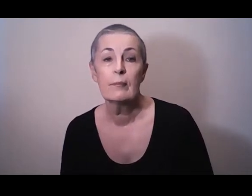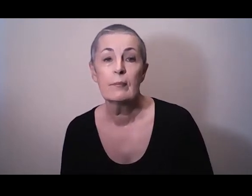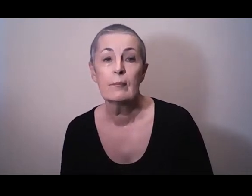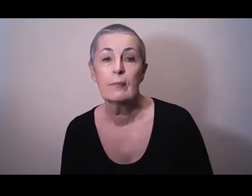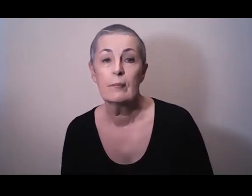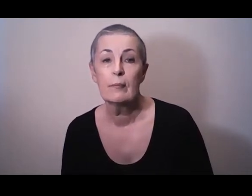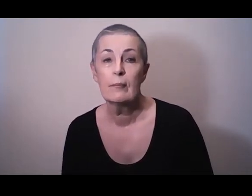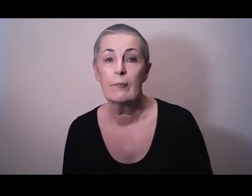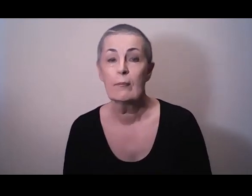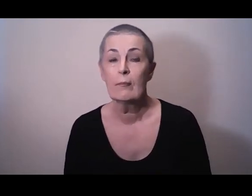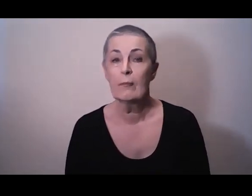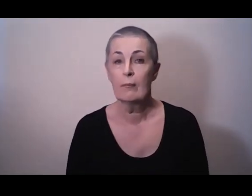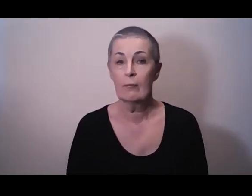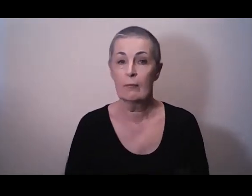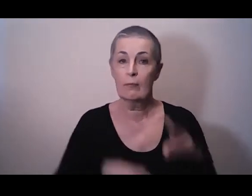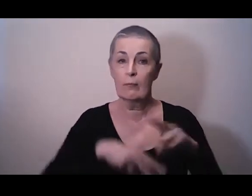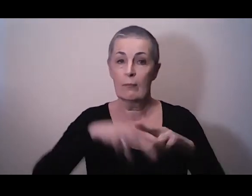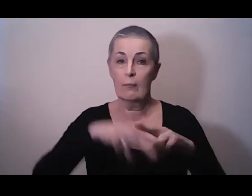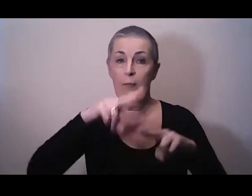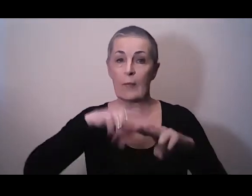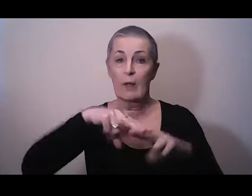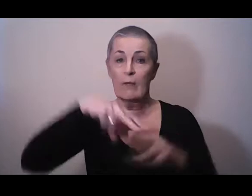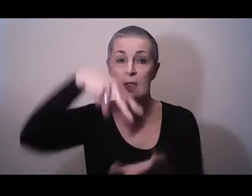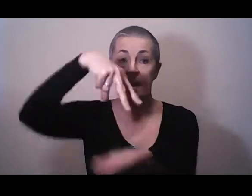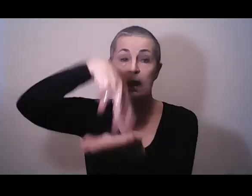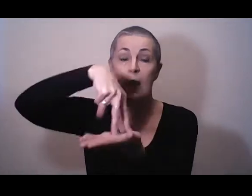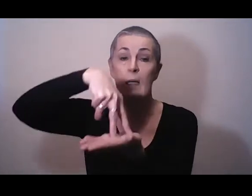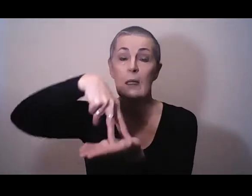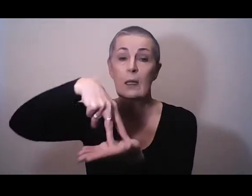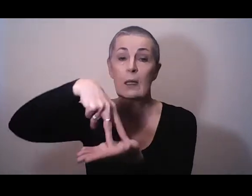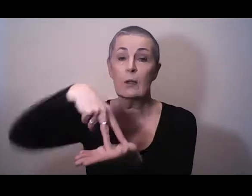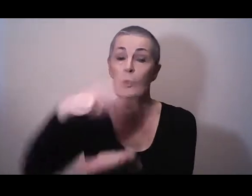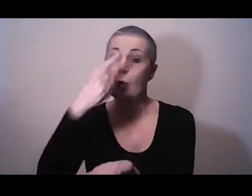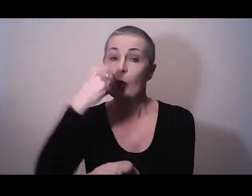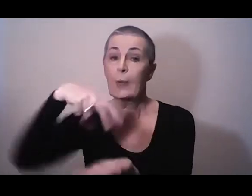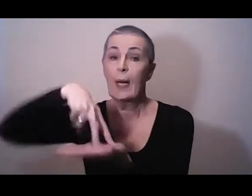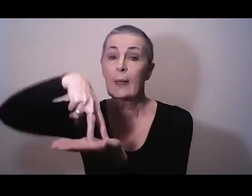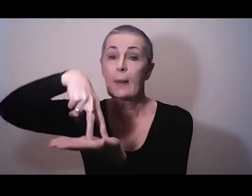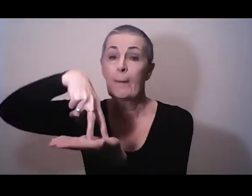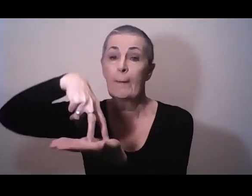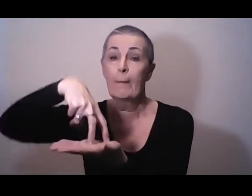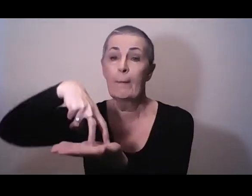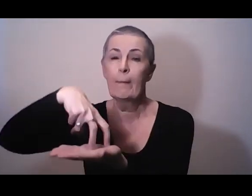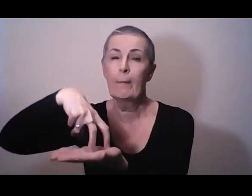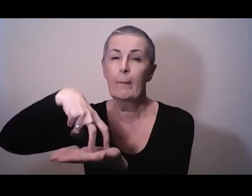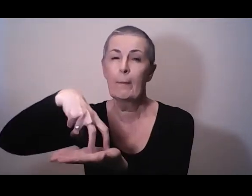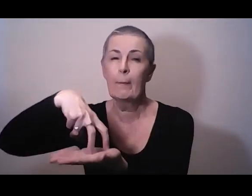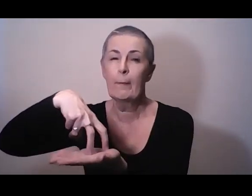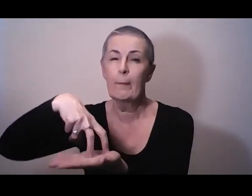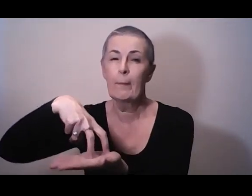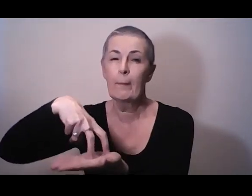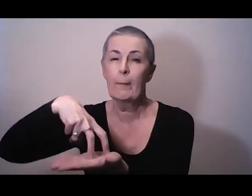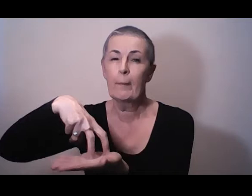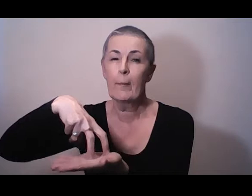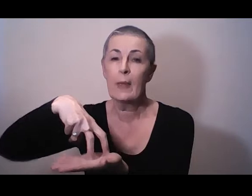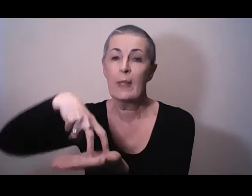So if you're doing this standing, you can sink through your knees in the middle and straighten your legs as you go to the side.